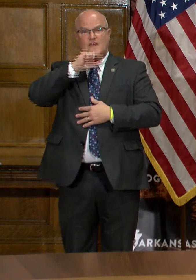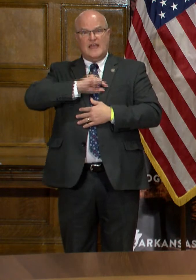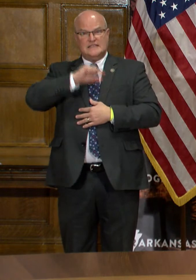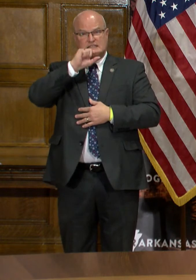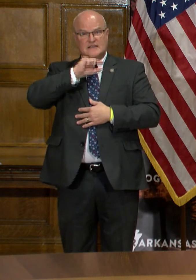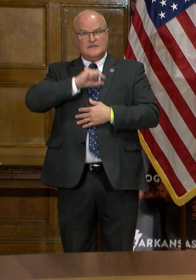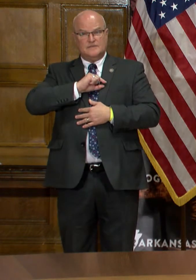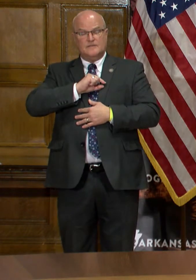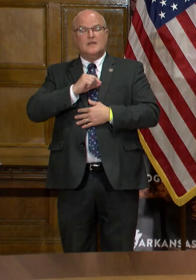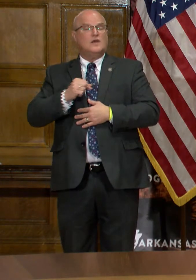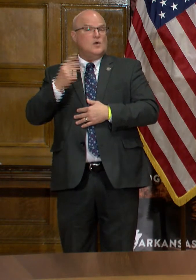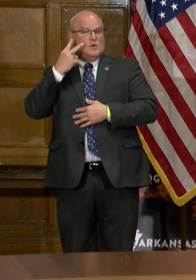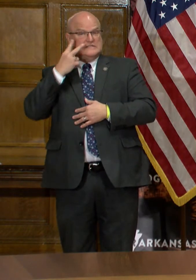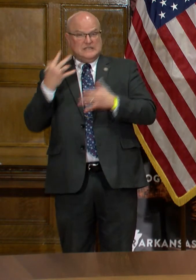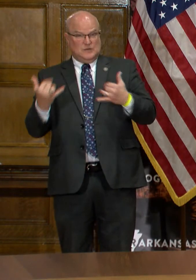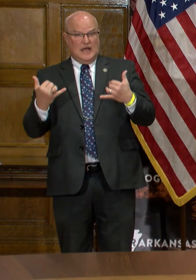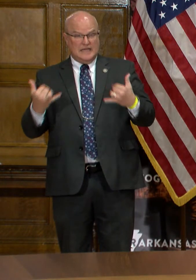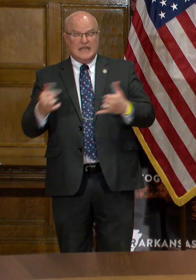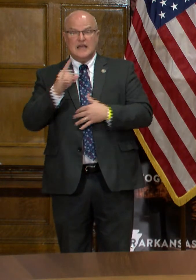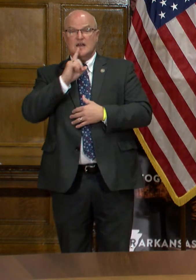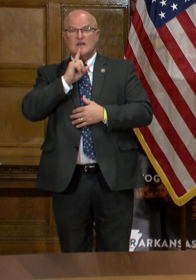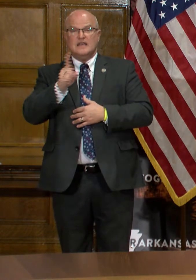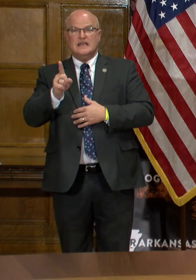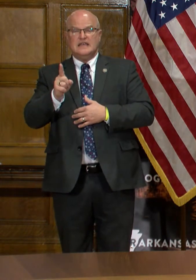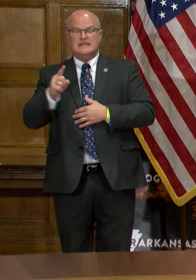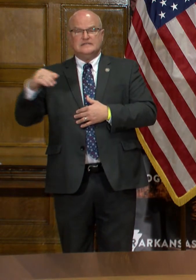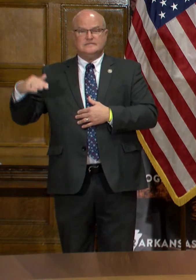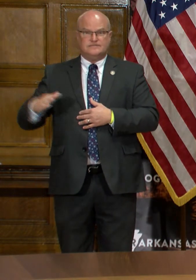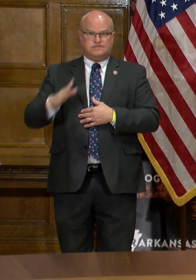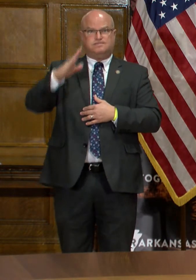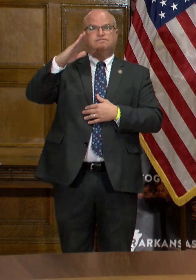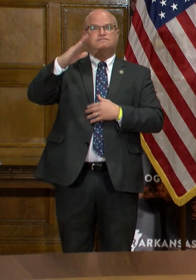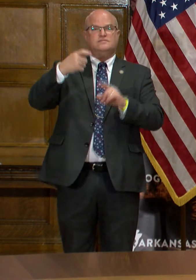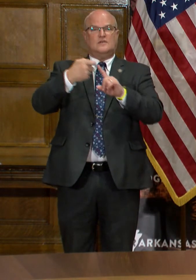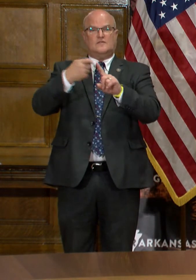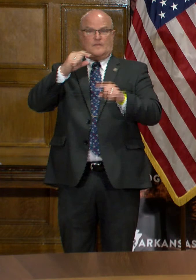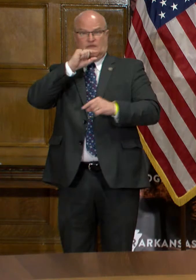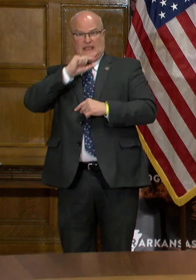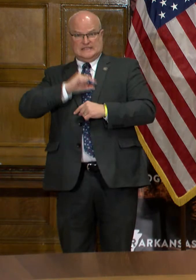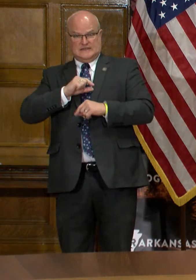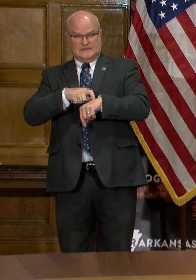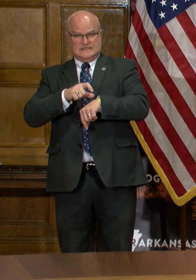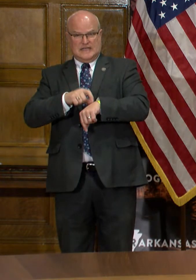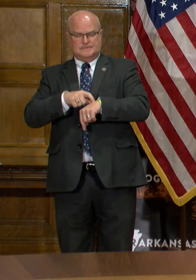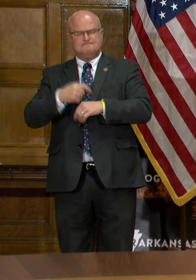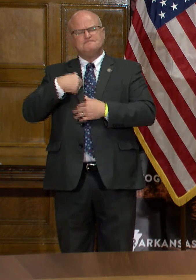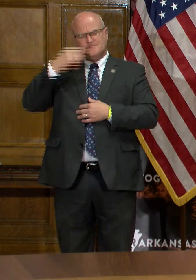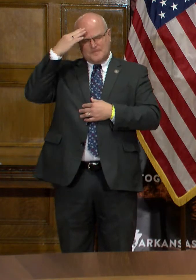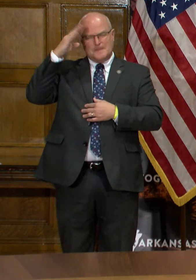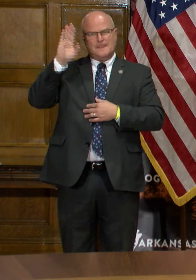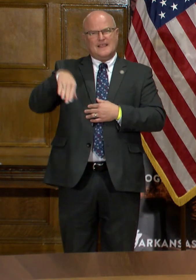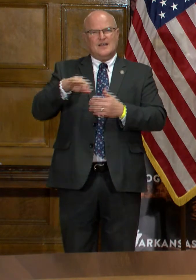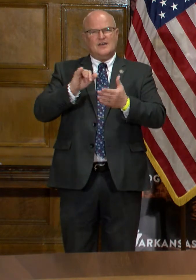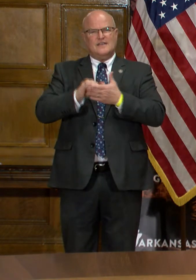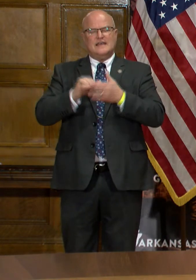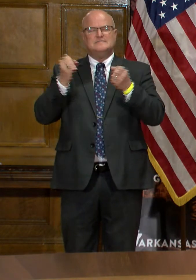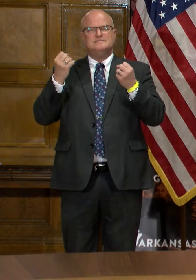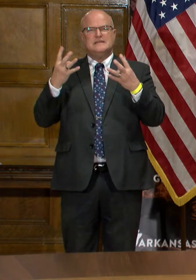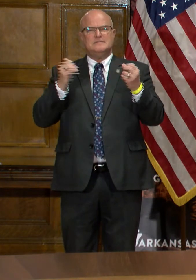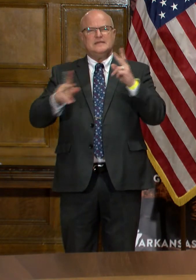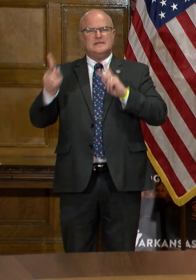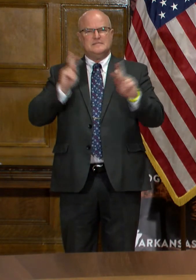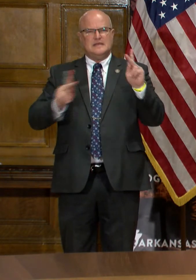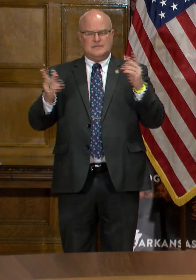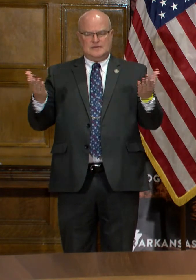and what we've seen right now is the surge in cases from Thanksgiving. And I know that the vast majority